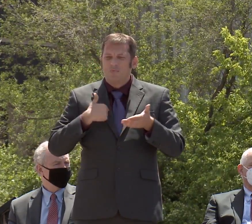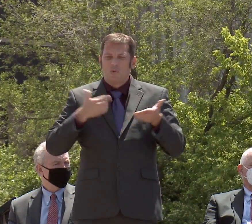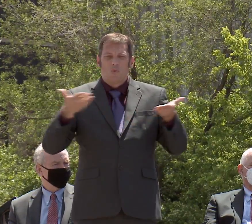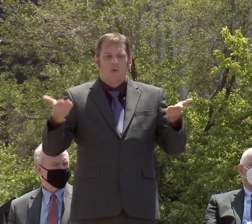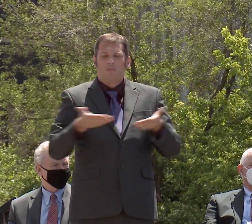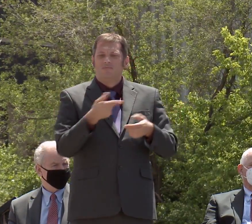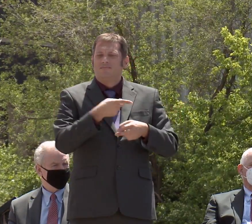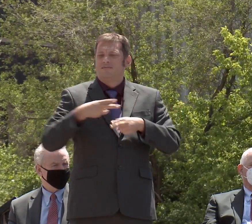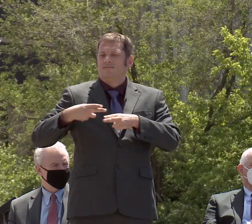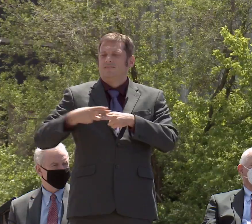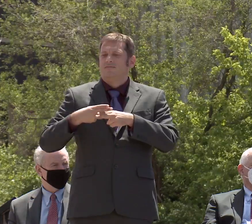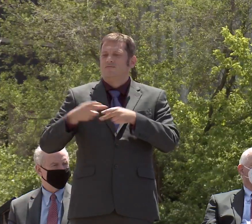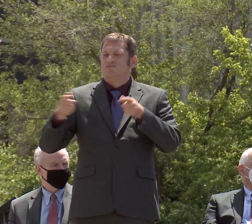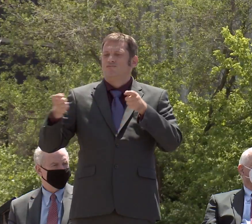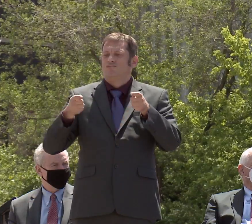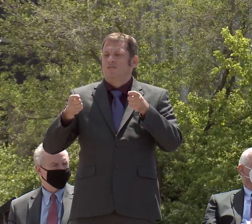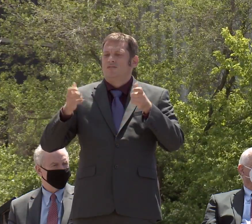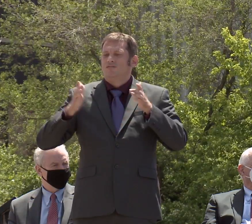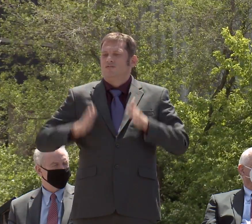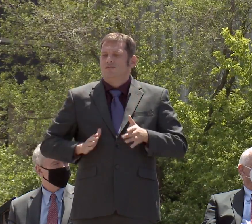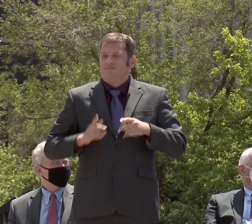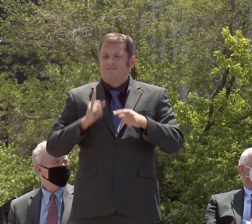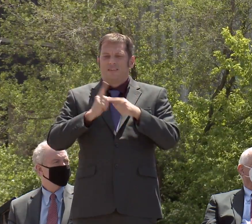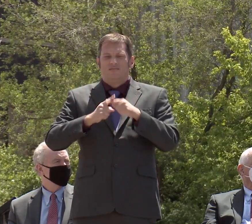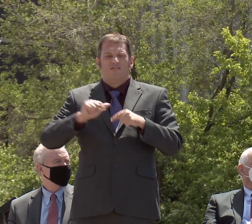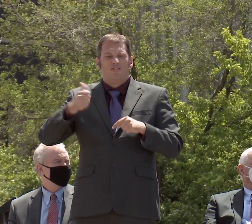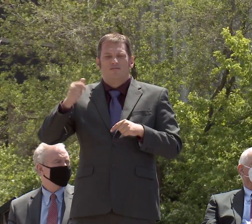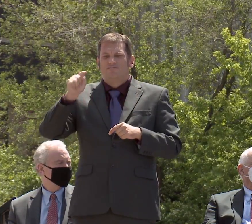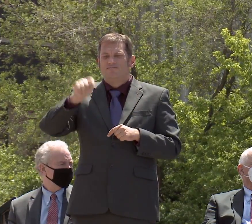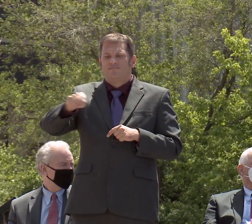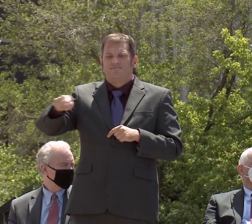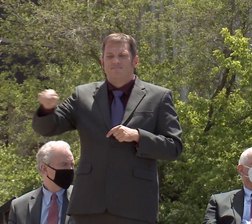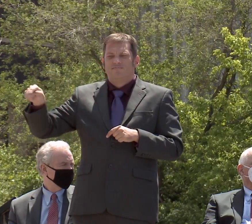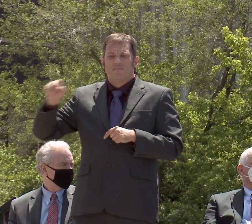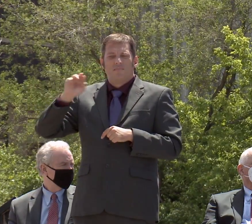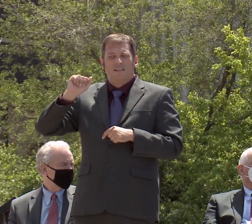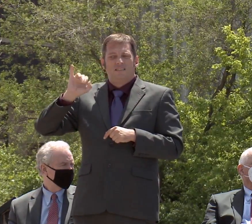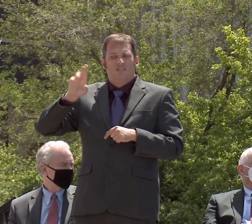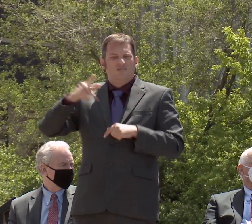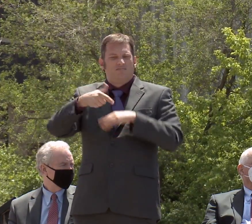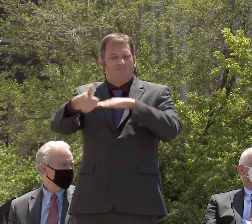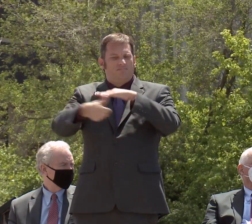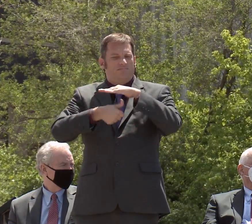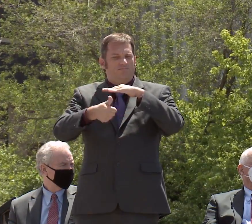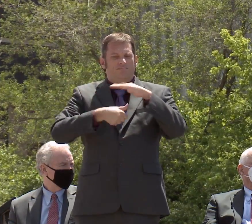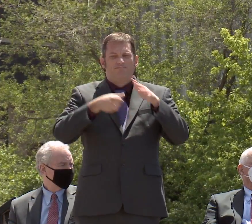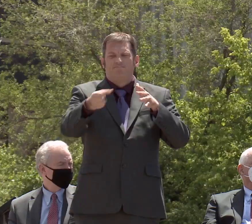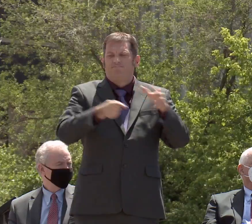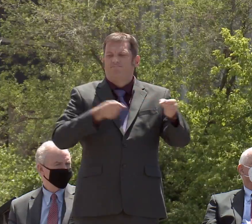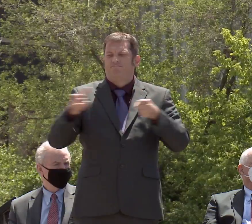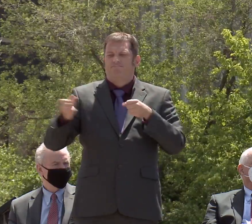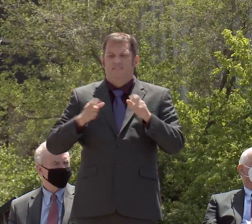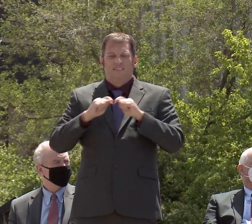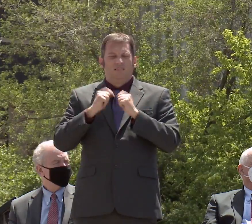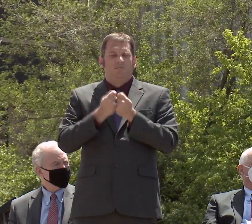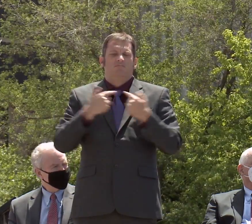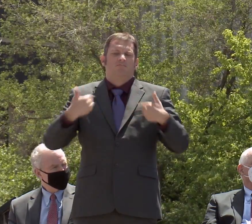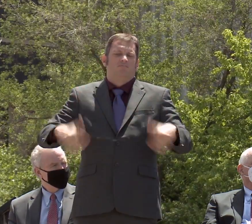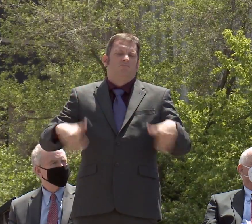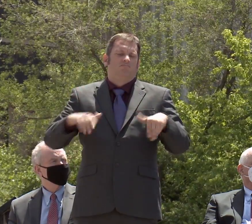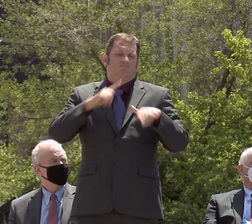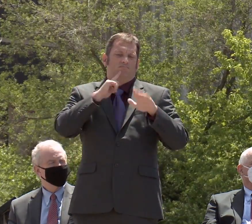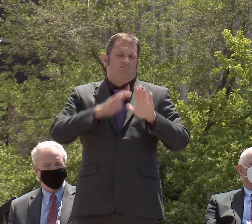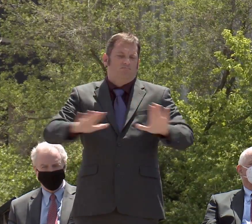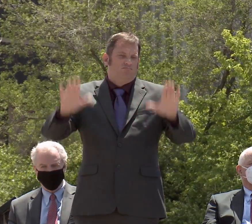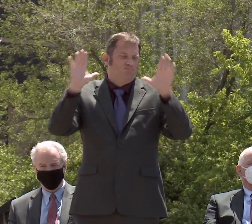the mayor has brought to this area. You're recruiting and putting in a great team, and that says a lot about you, so thank you. So